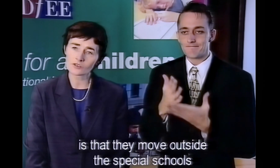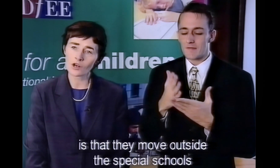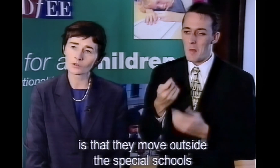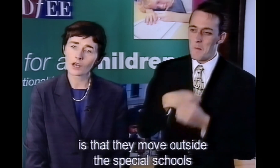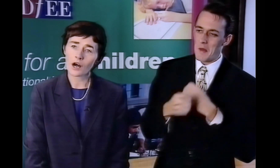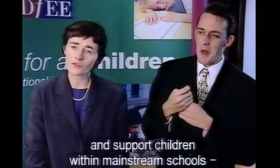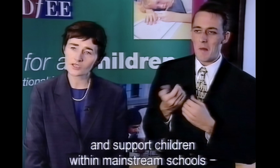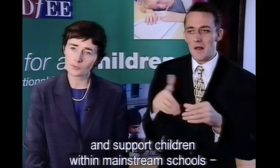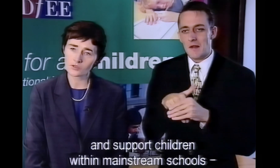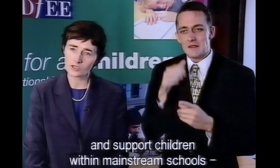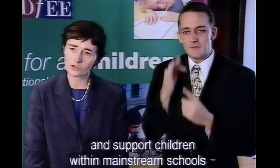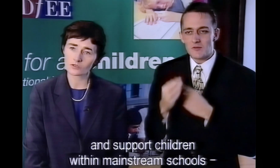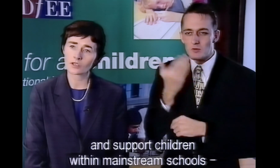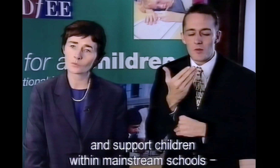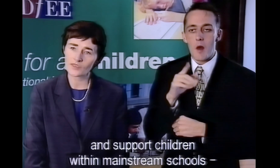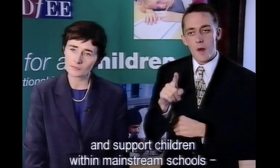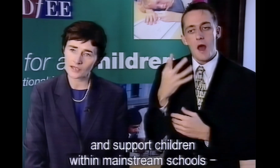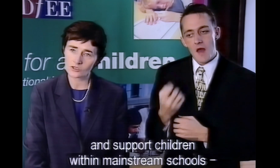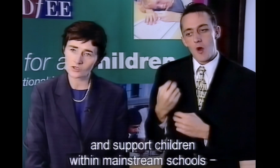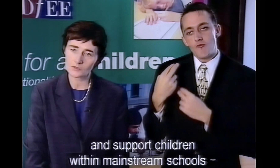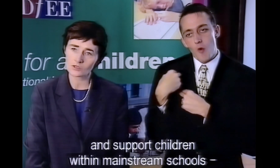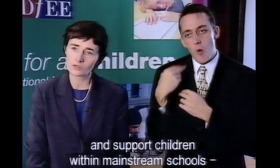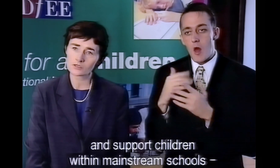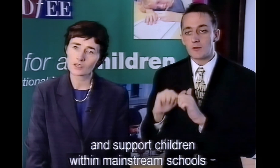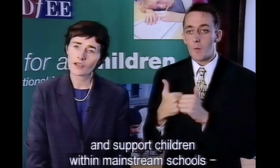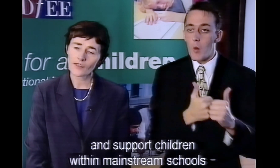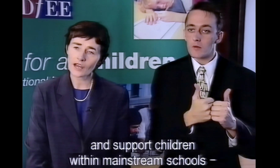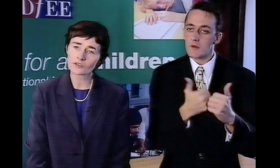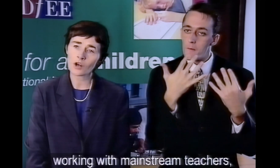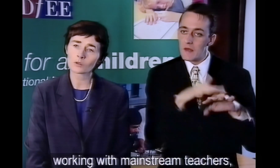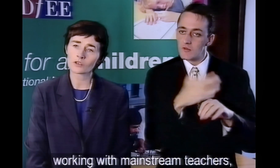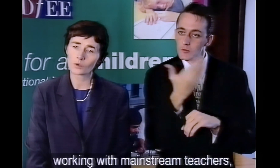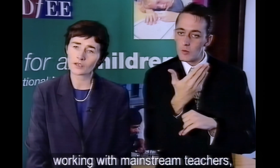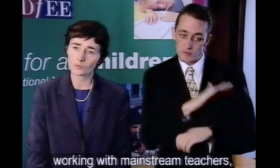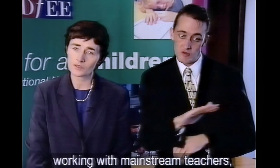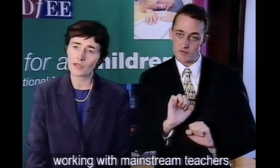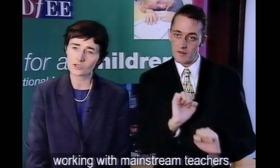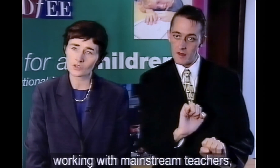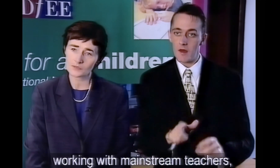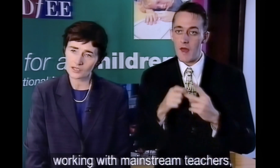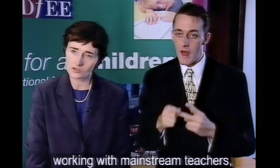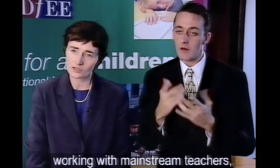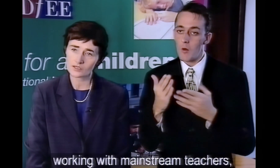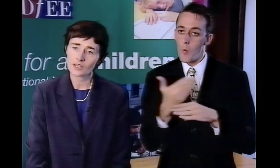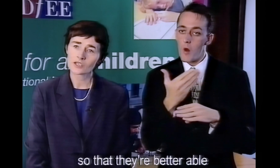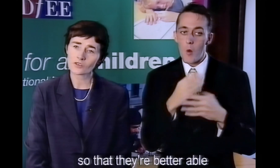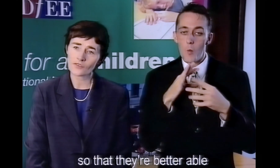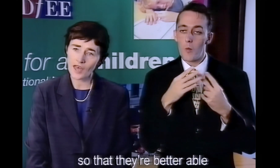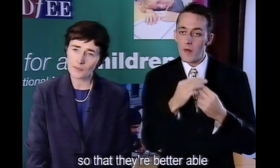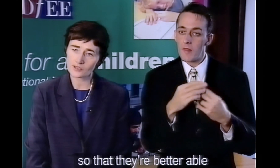role of supporting children within mainstream schools. They have a role of working with mainstream teachers so that they're better